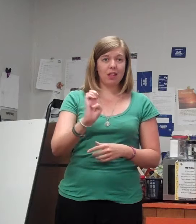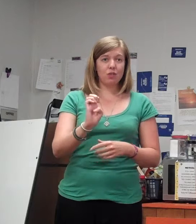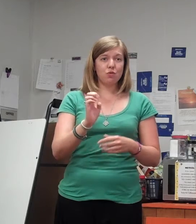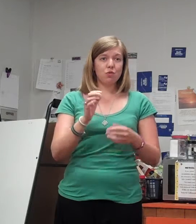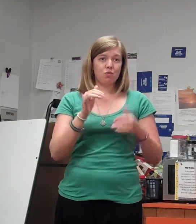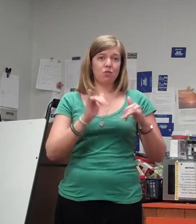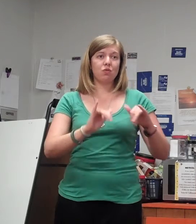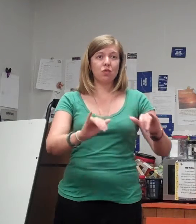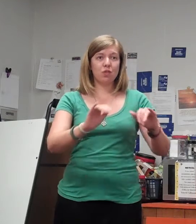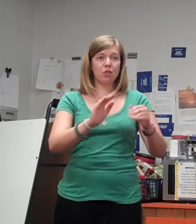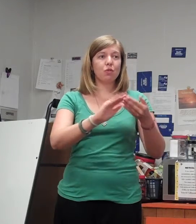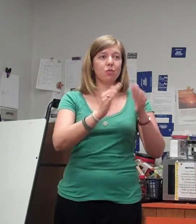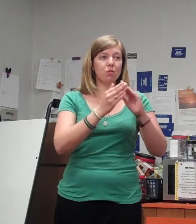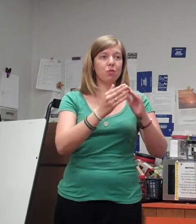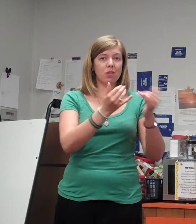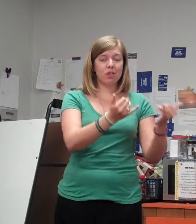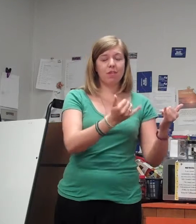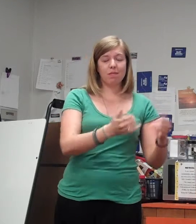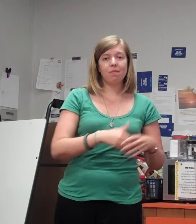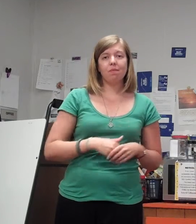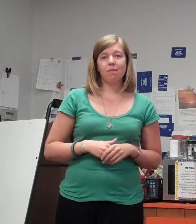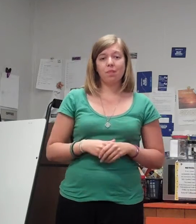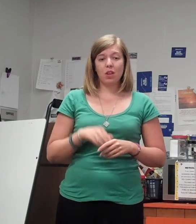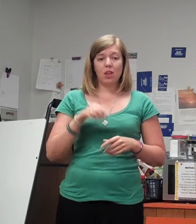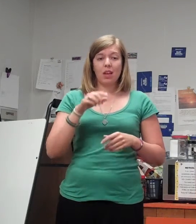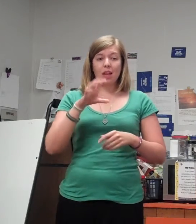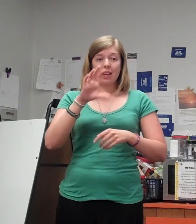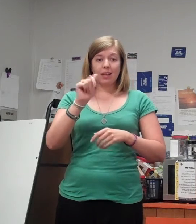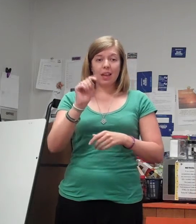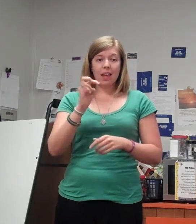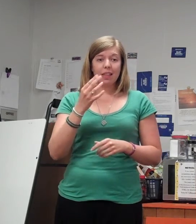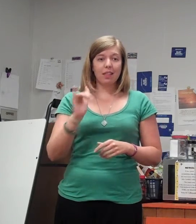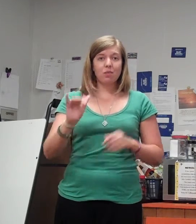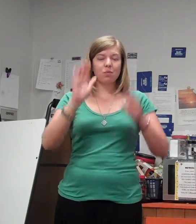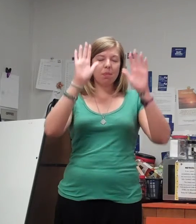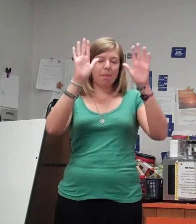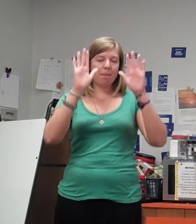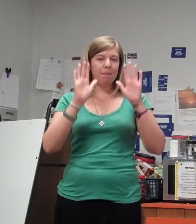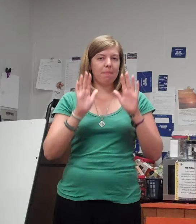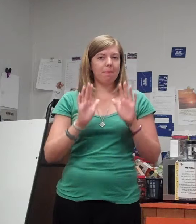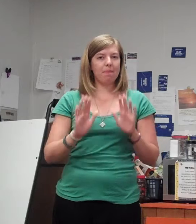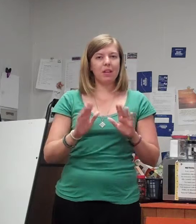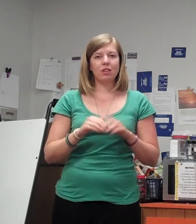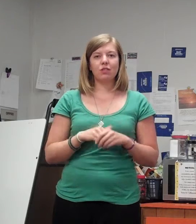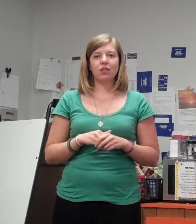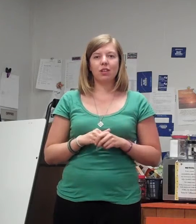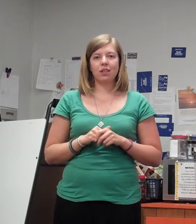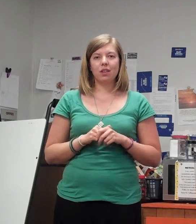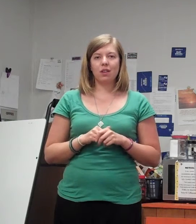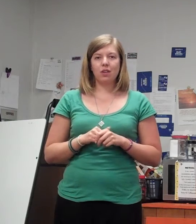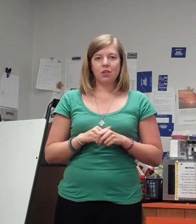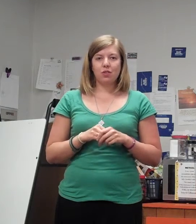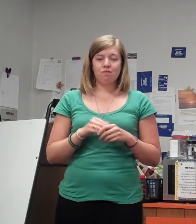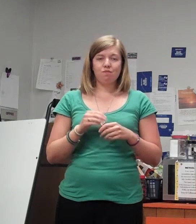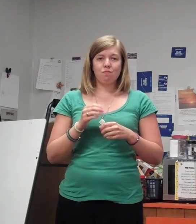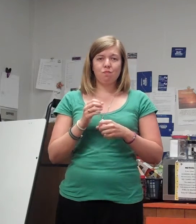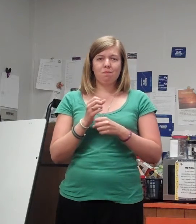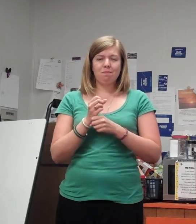was somebody that made sure that we understood deaf culture along with learning sign. So I remained with